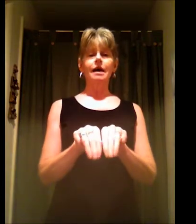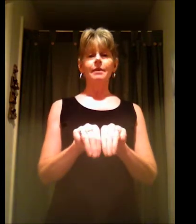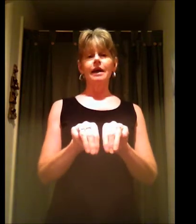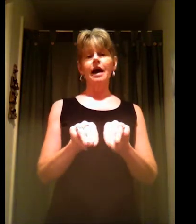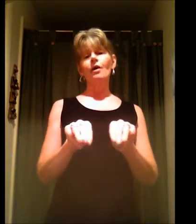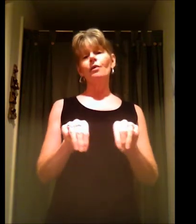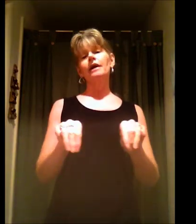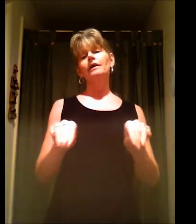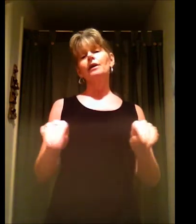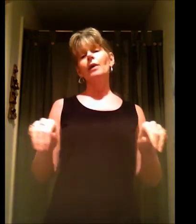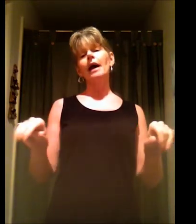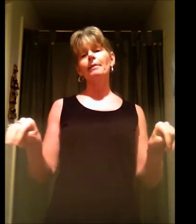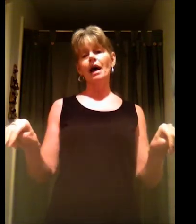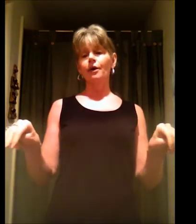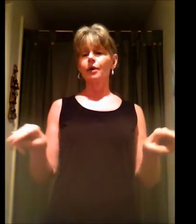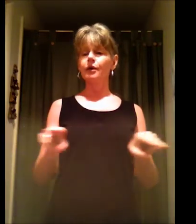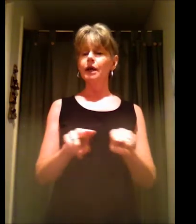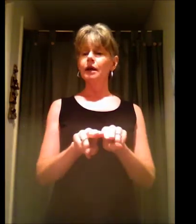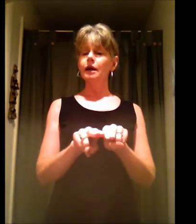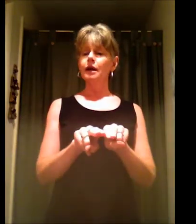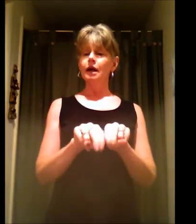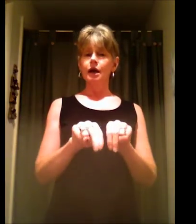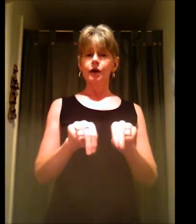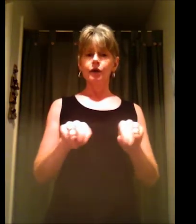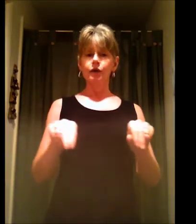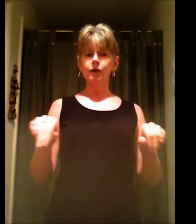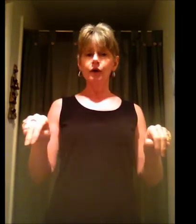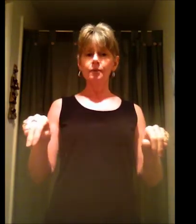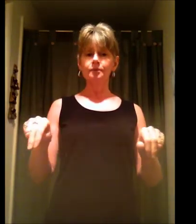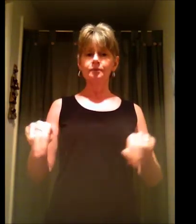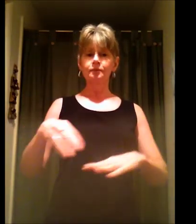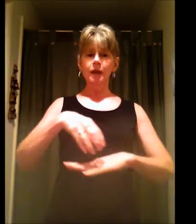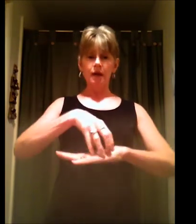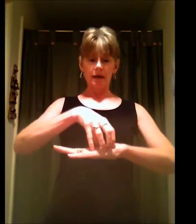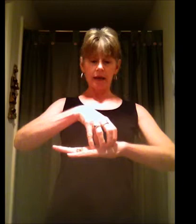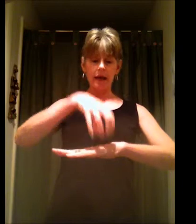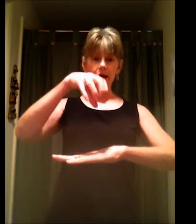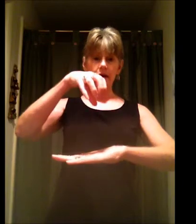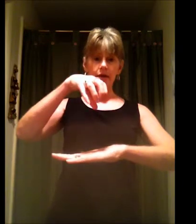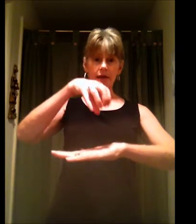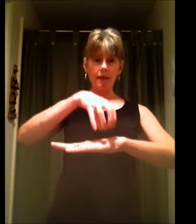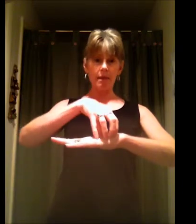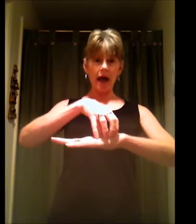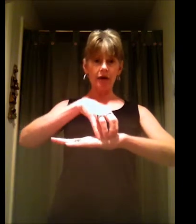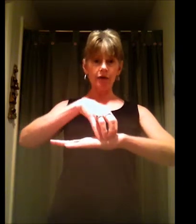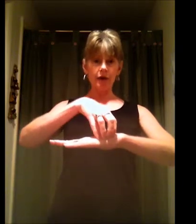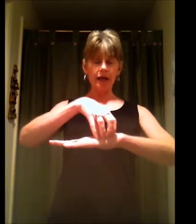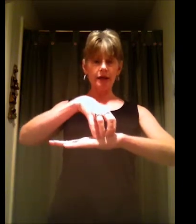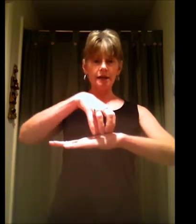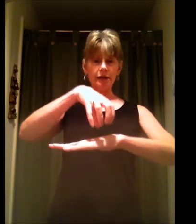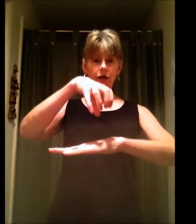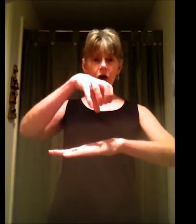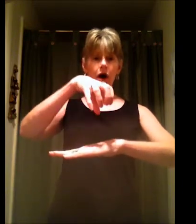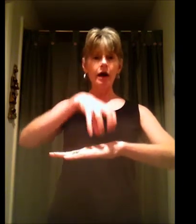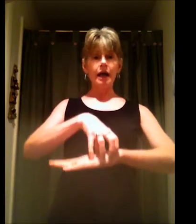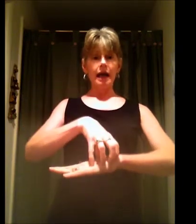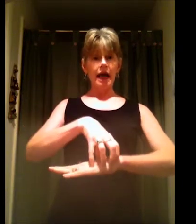coming out, wiggling away. Macaroni, noodle, cake. It's on the back of your hand. It's a claw and